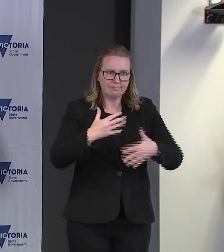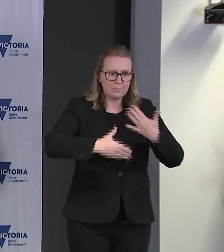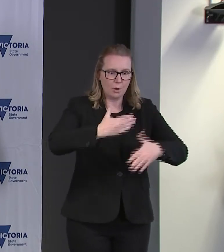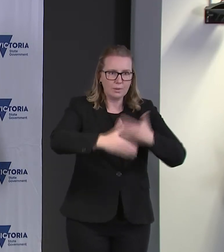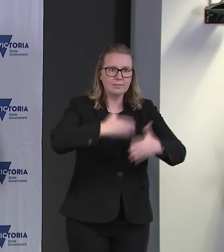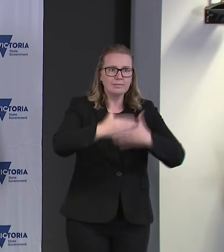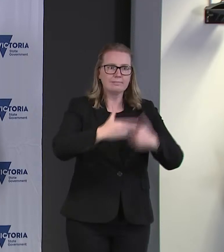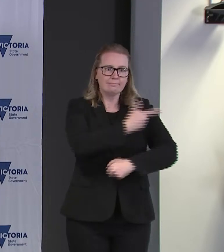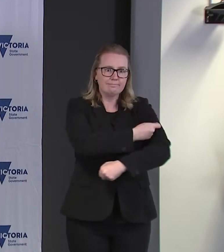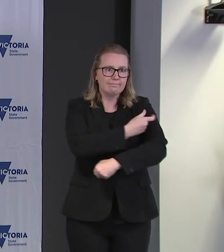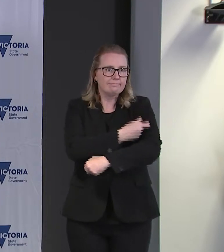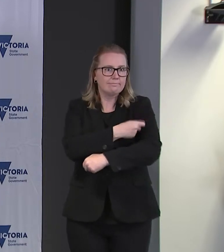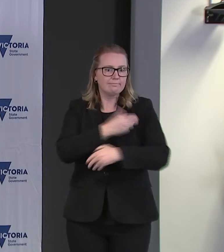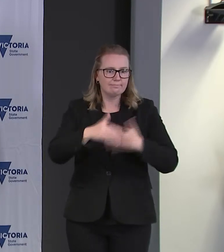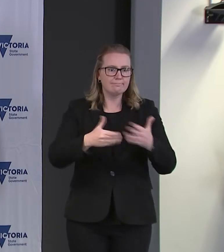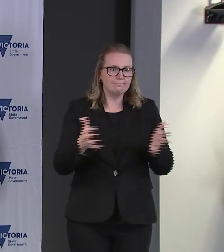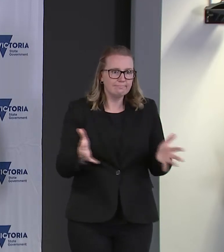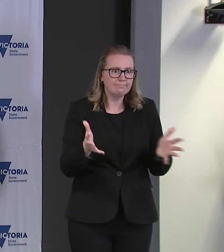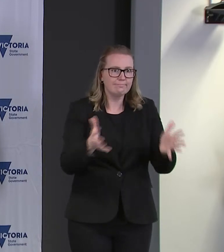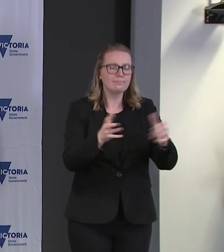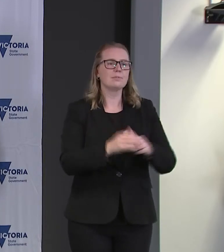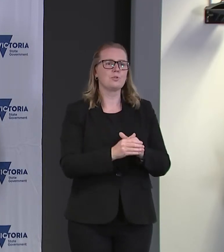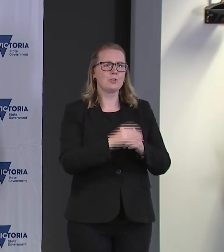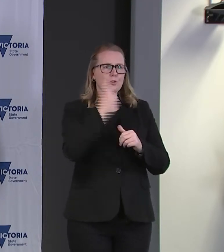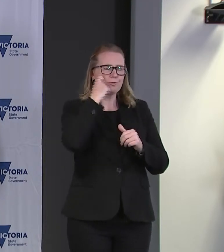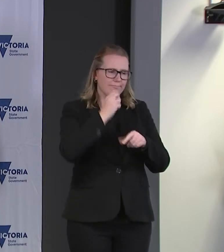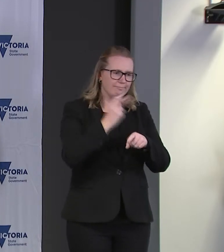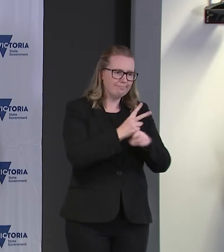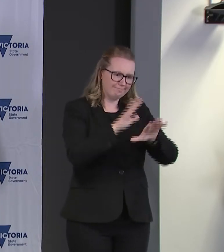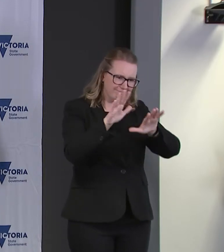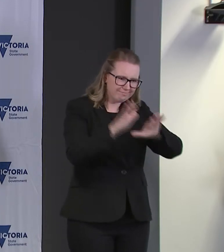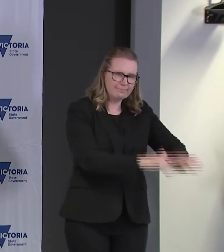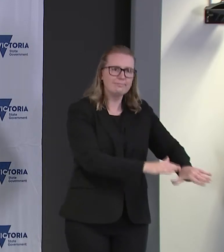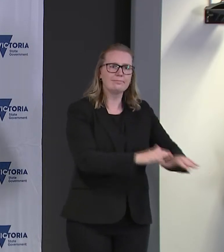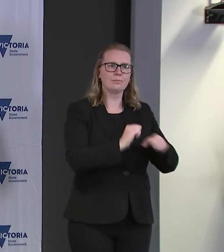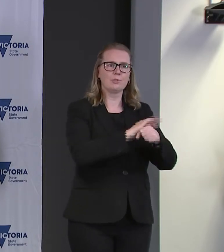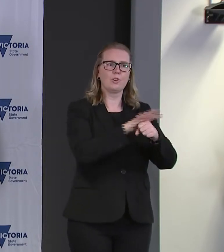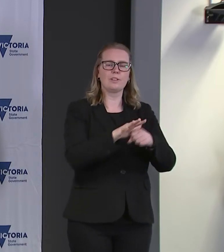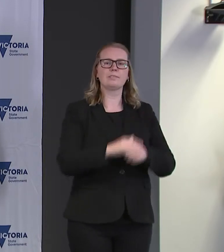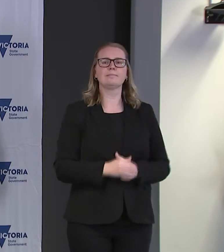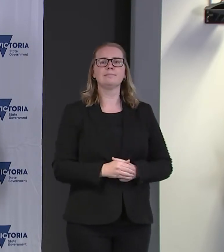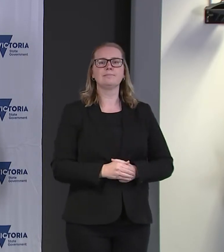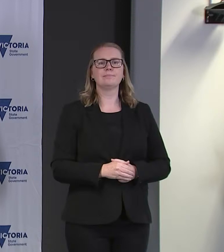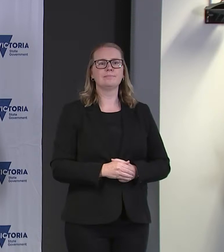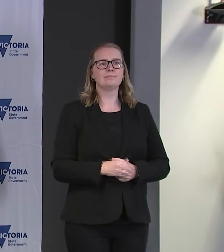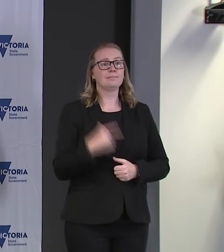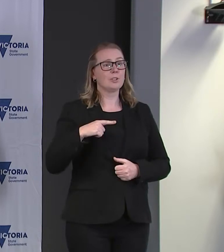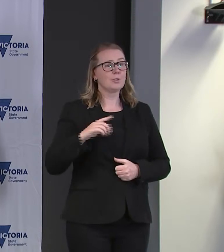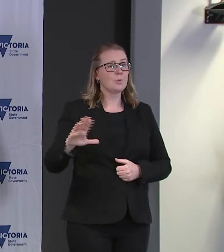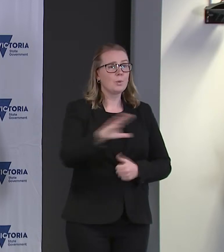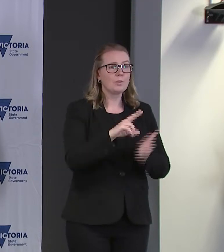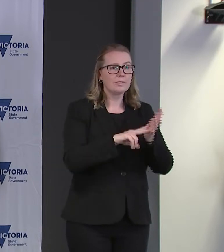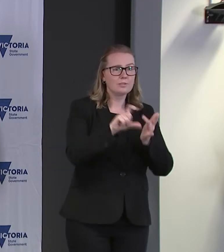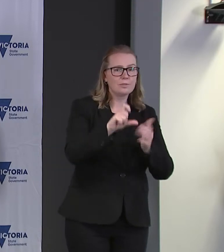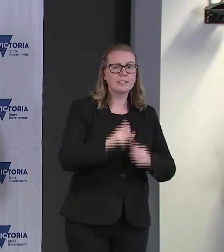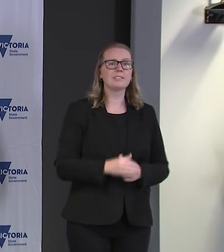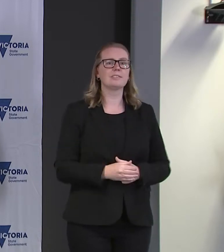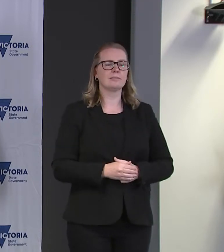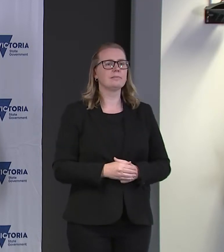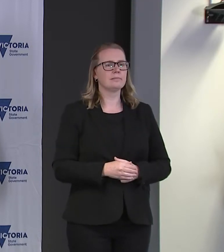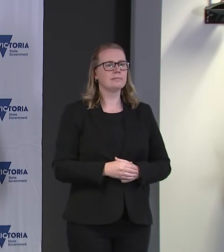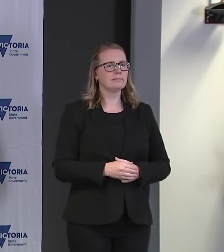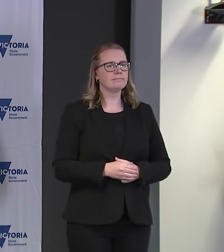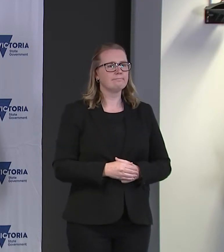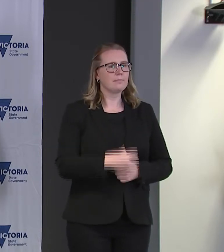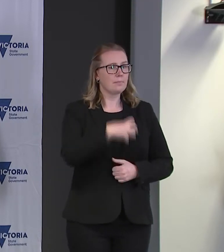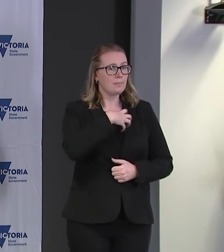arrangement can apply and how all Victorians progressively, as more stock and